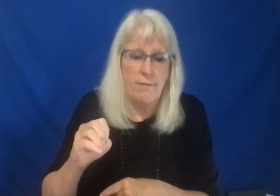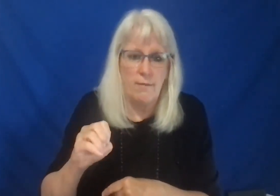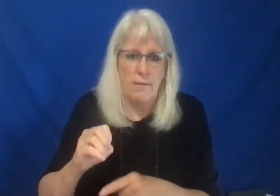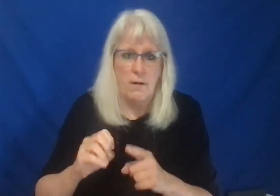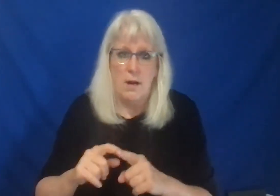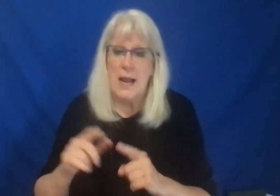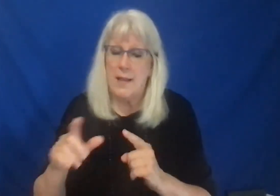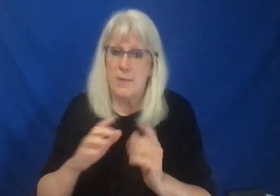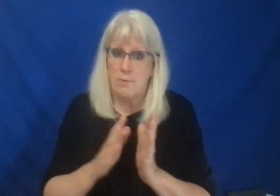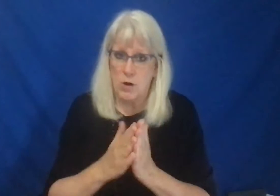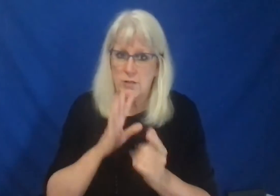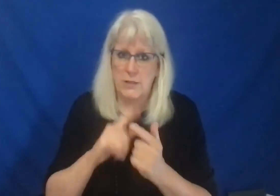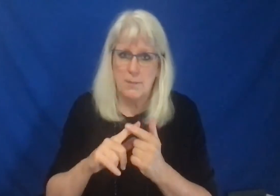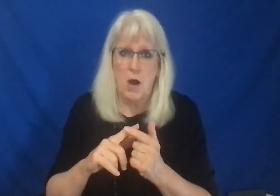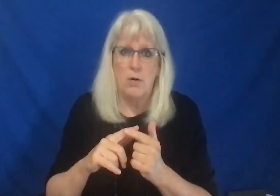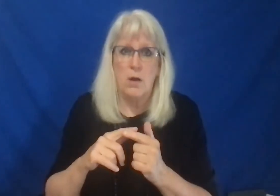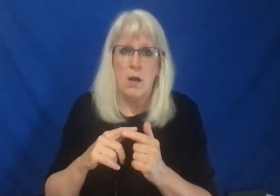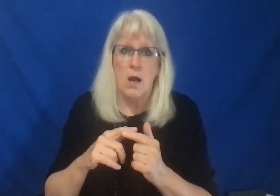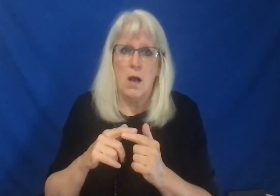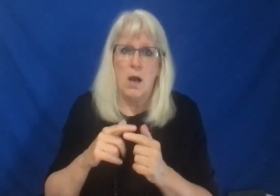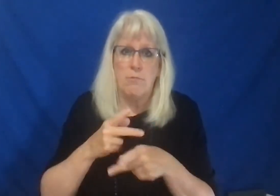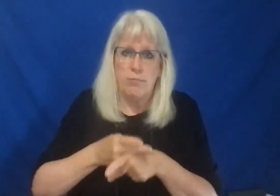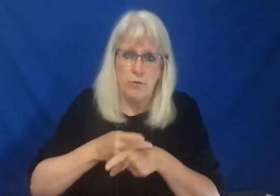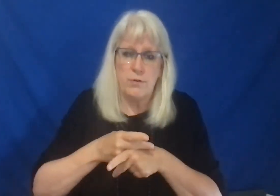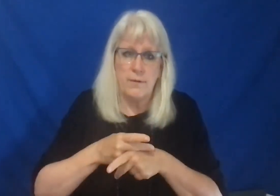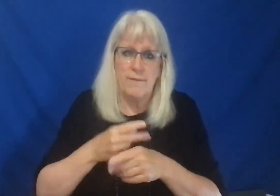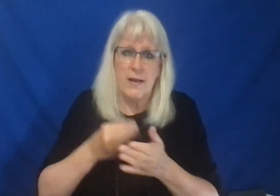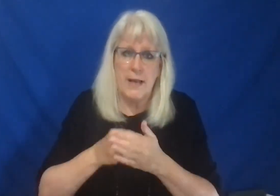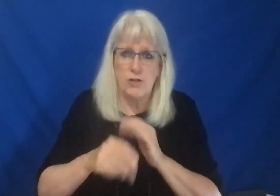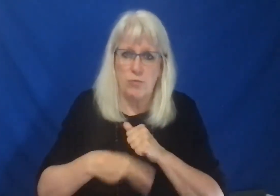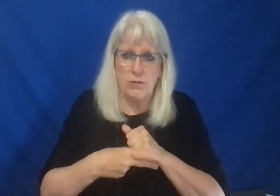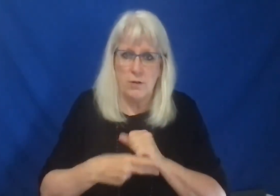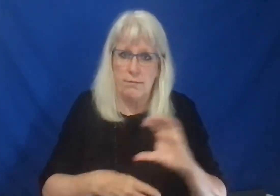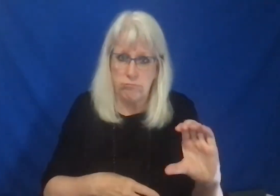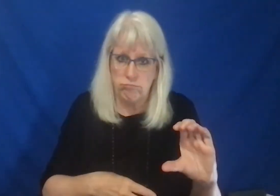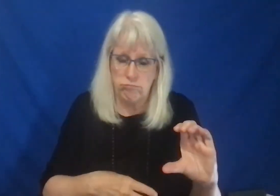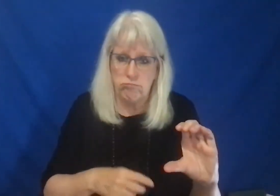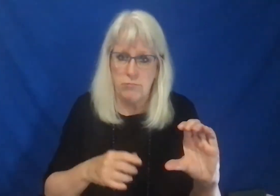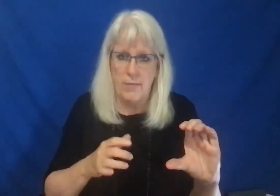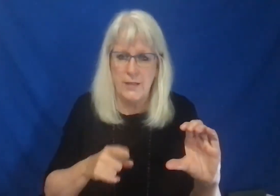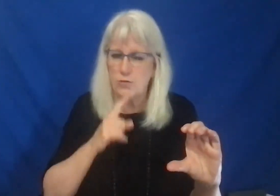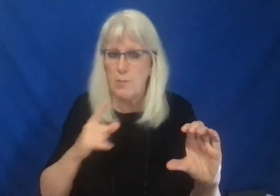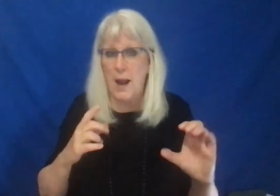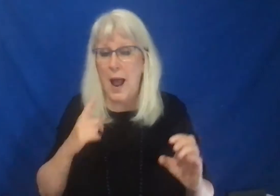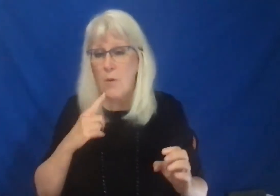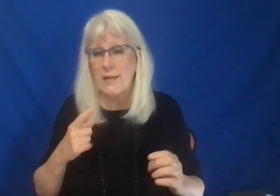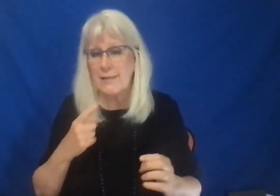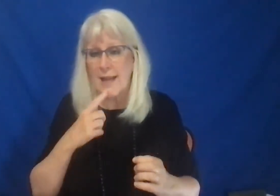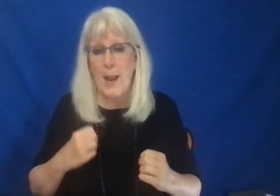reserve, and that's absolutely true. But I want to talk about like a prudent emotional reserve, because I can deplete